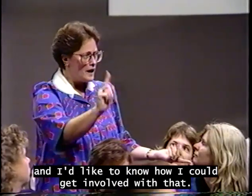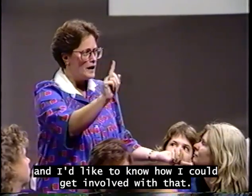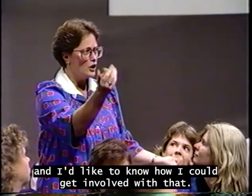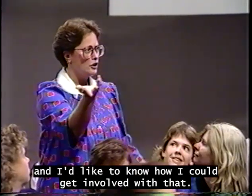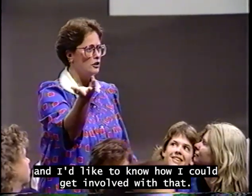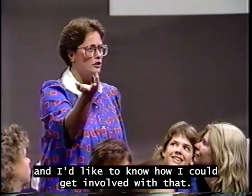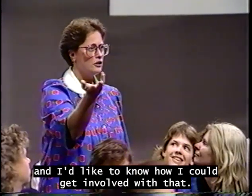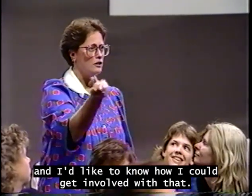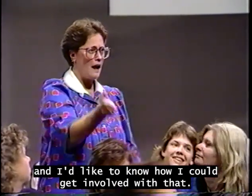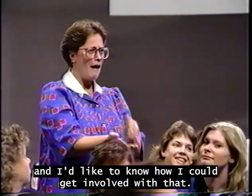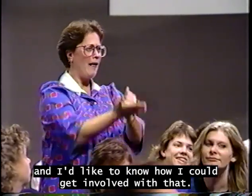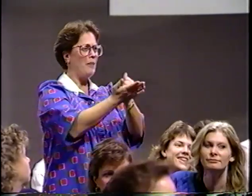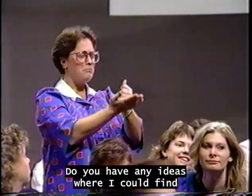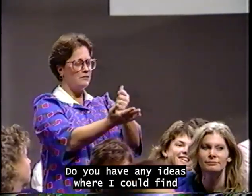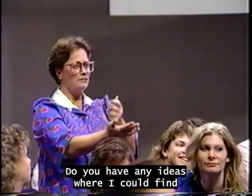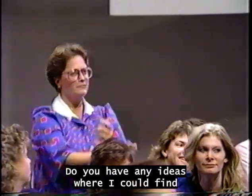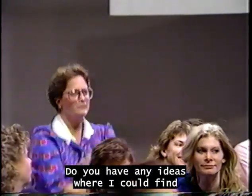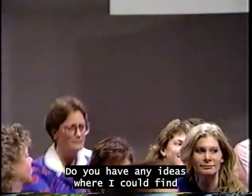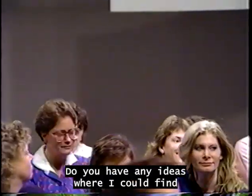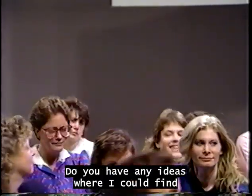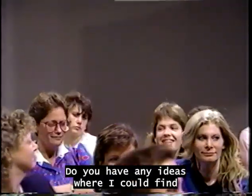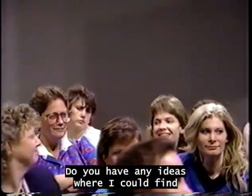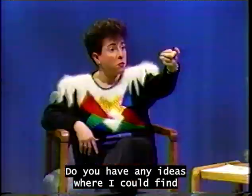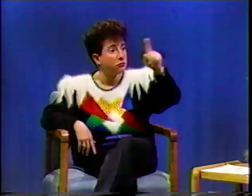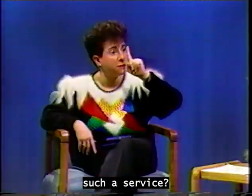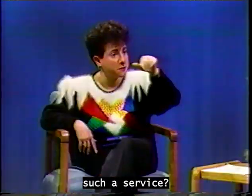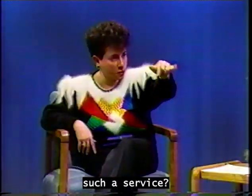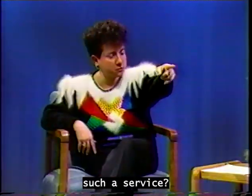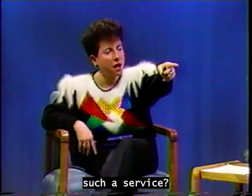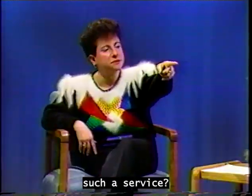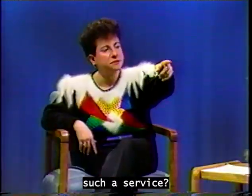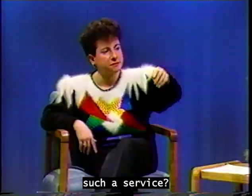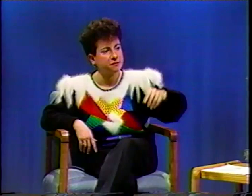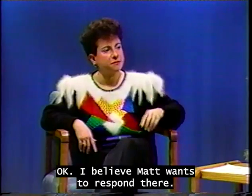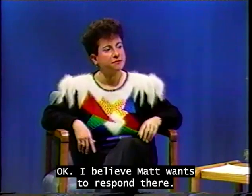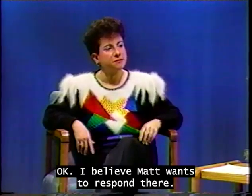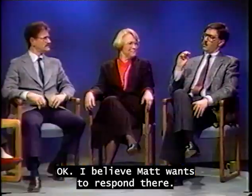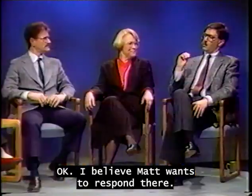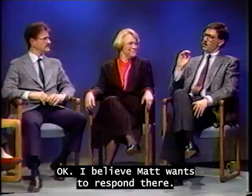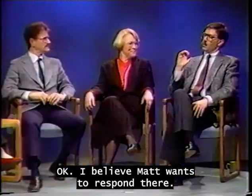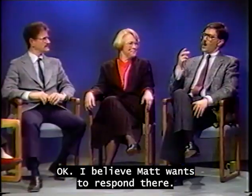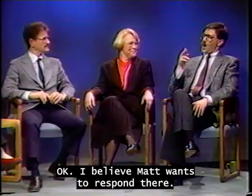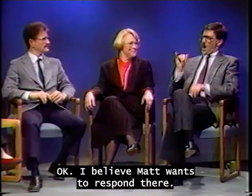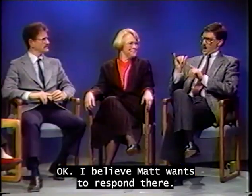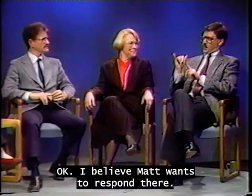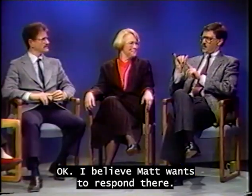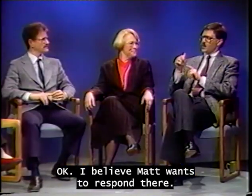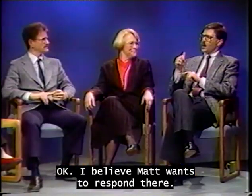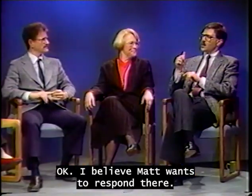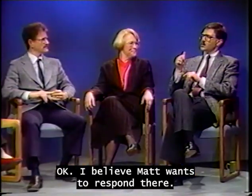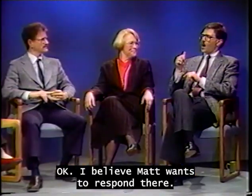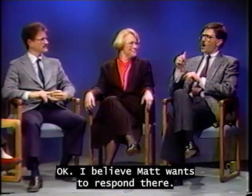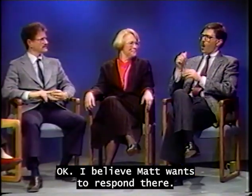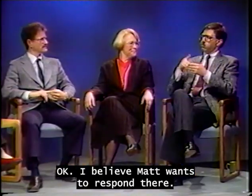know how I could get involved with that. Do you have any ideas where I could find such a service? Okay, I believe Matt wants to respond there.